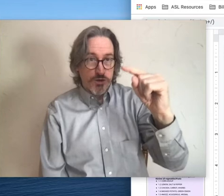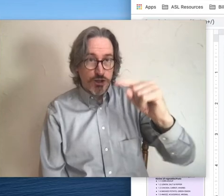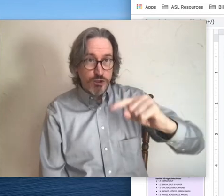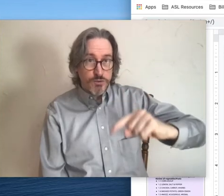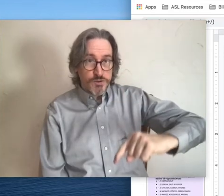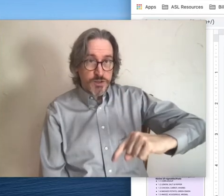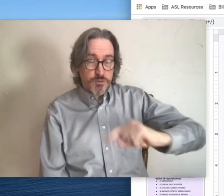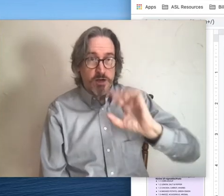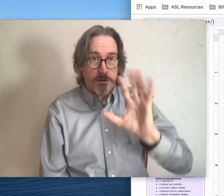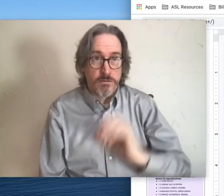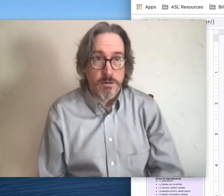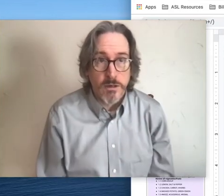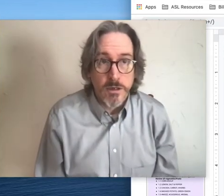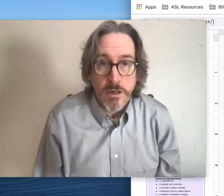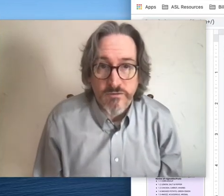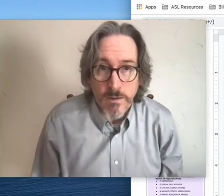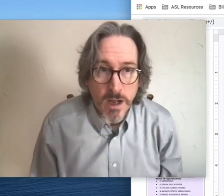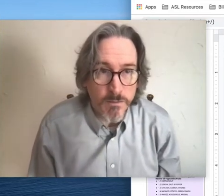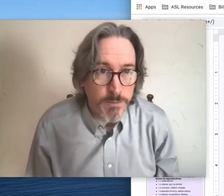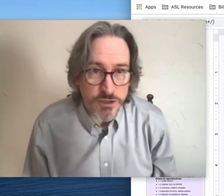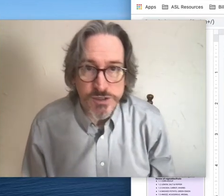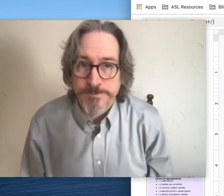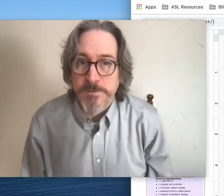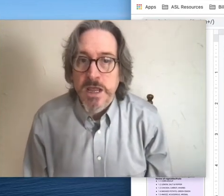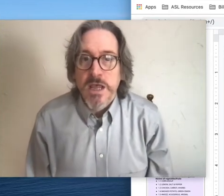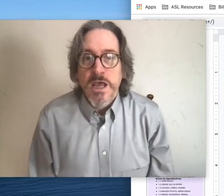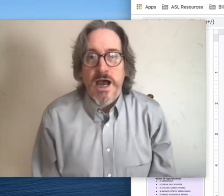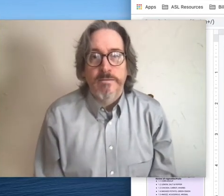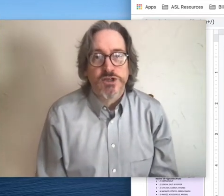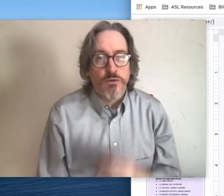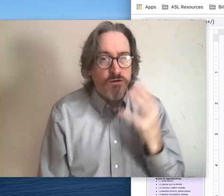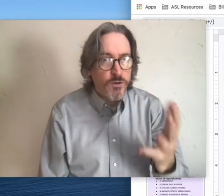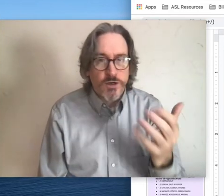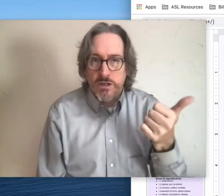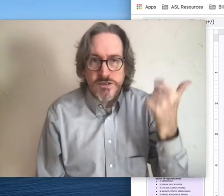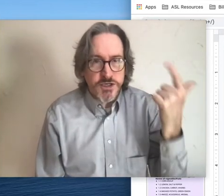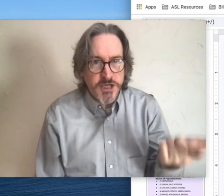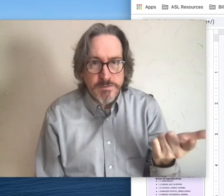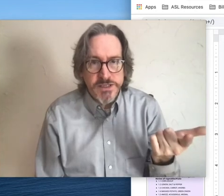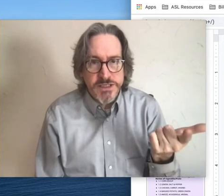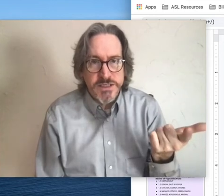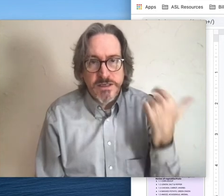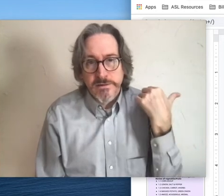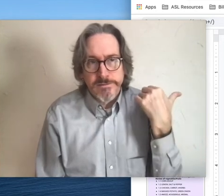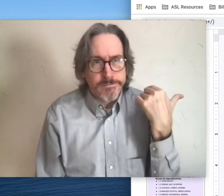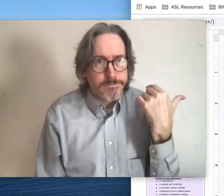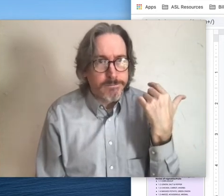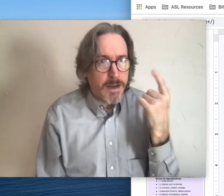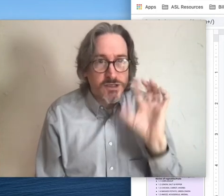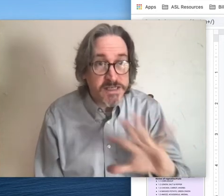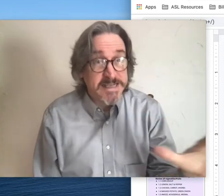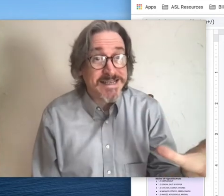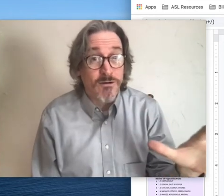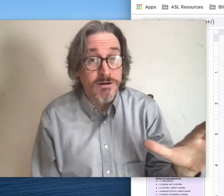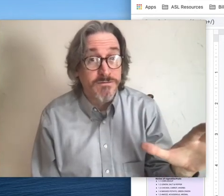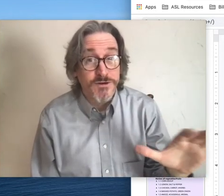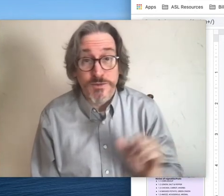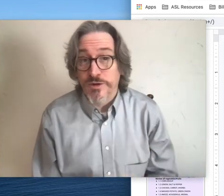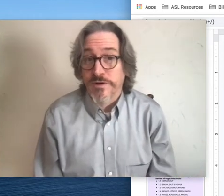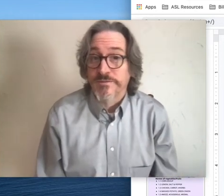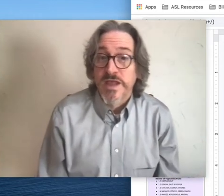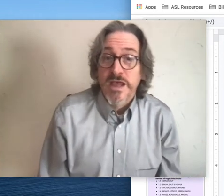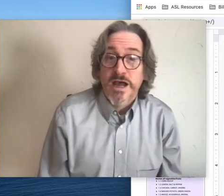you choose which one from pictures. So review your colors and shapes. I'm just going to say sour